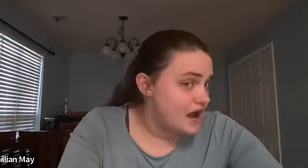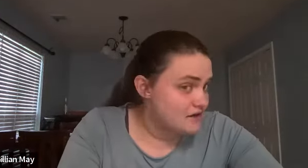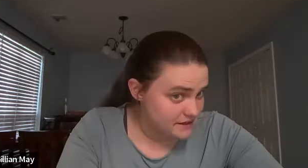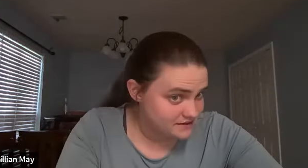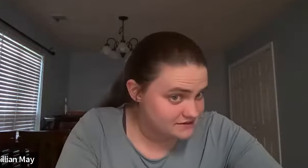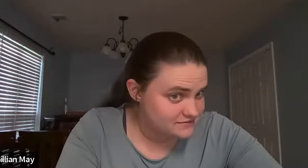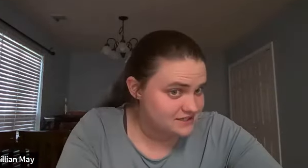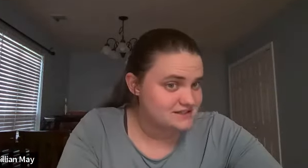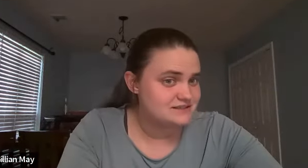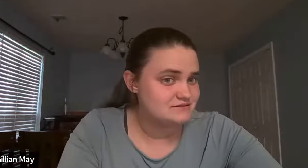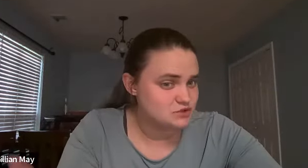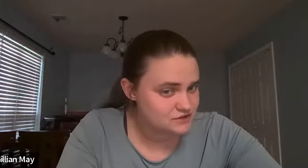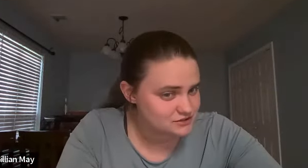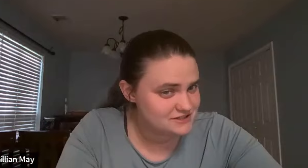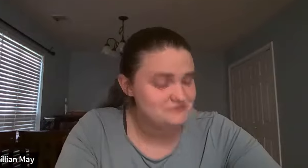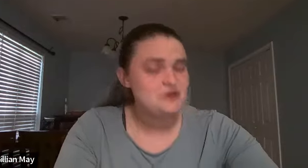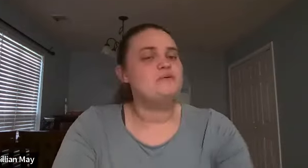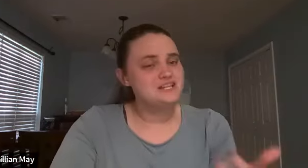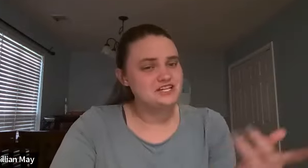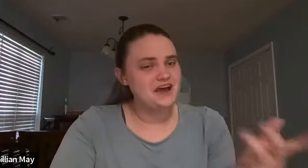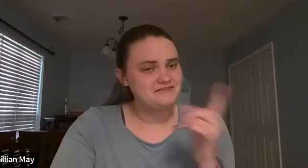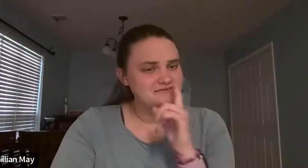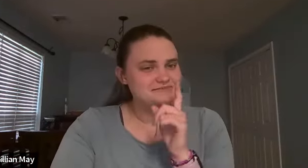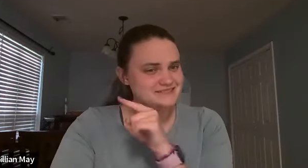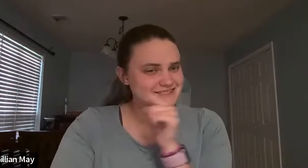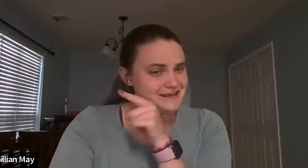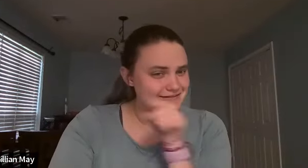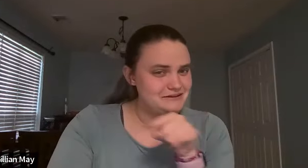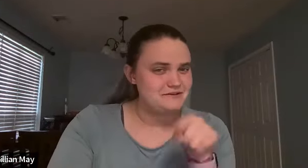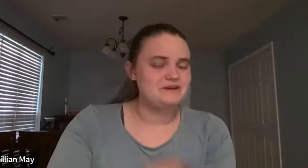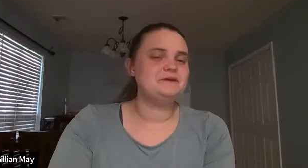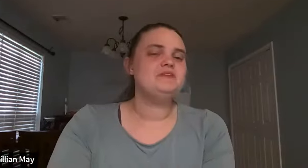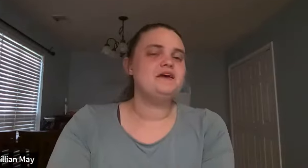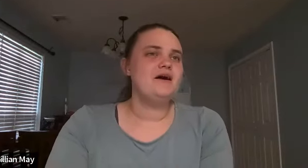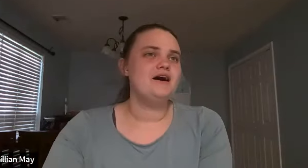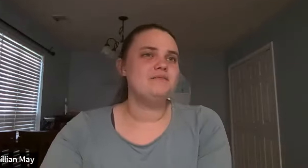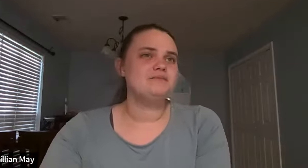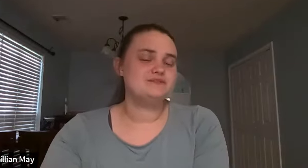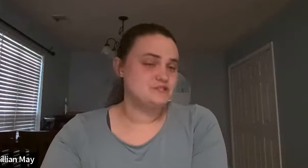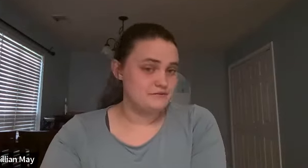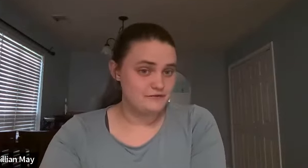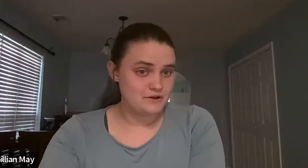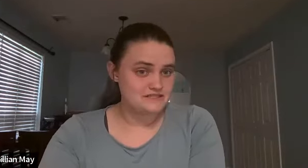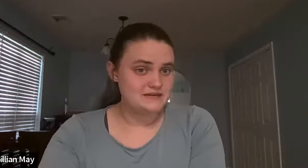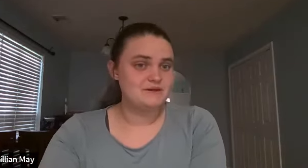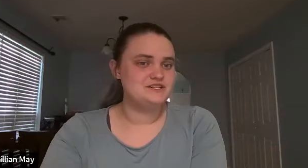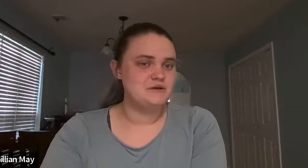have a band because most of our students are deaf. We actually have, let's just add a little info on here. Because we do have a football team and we do